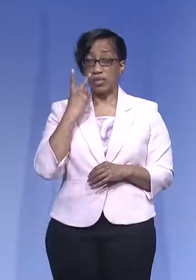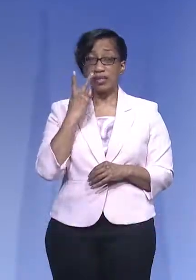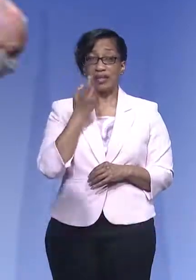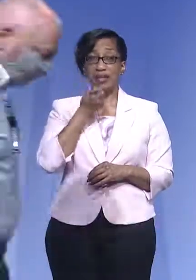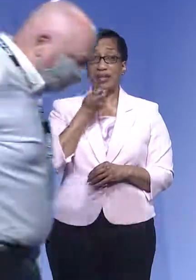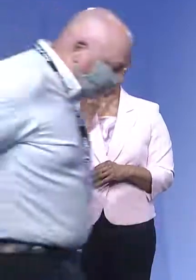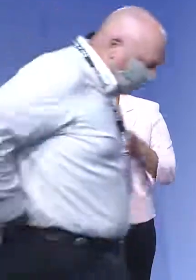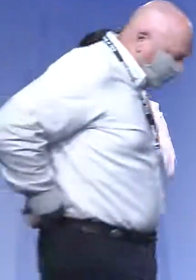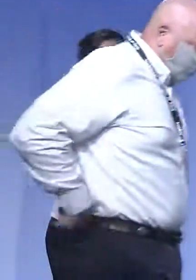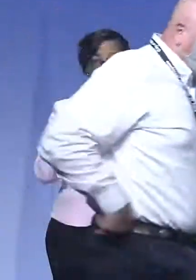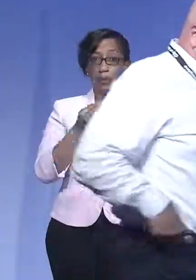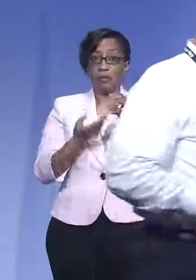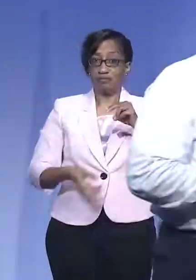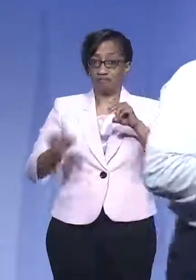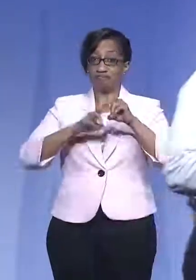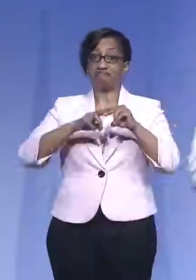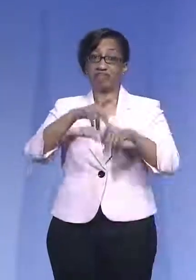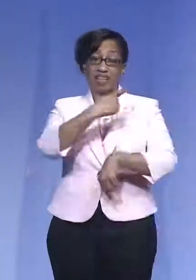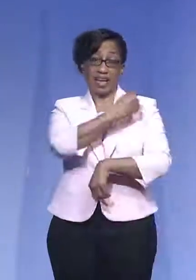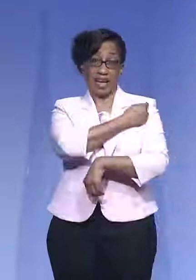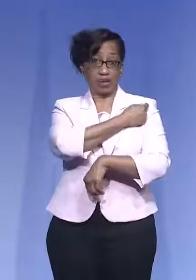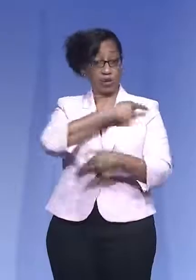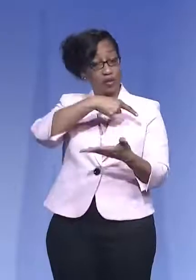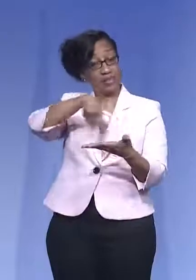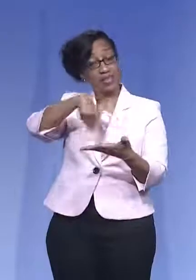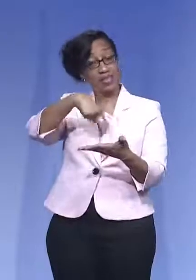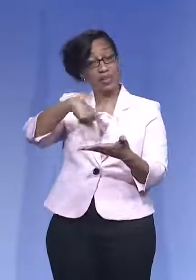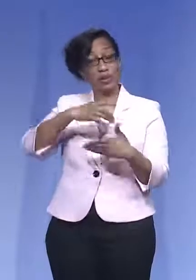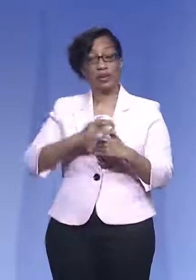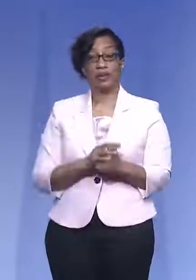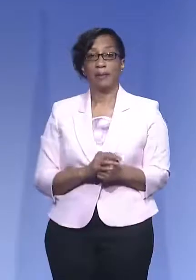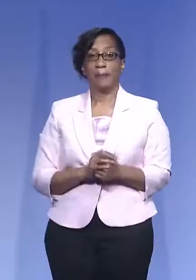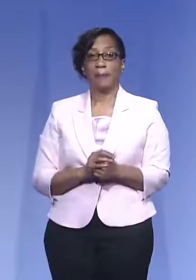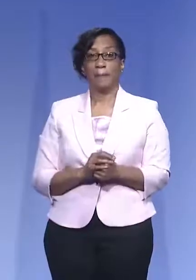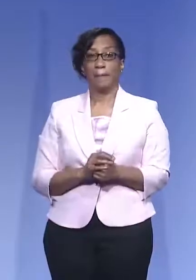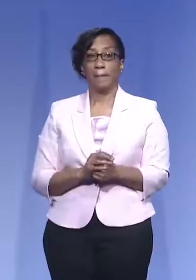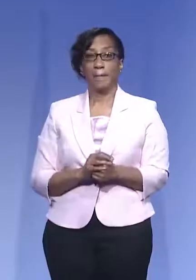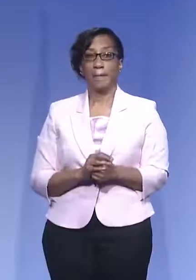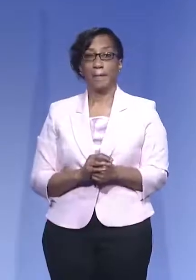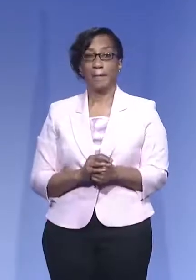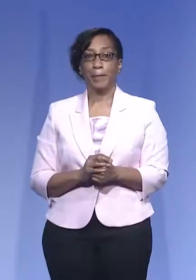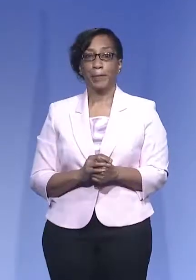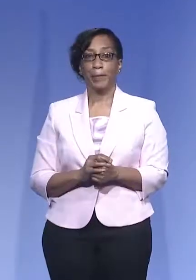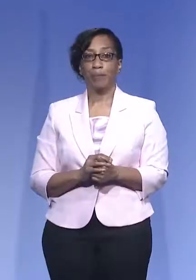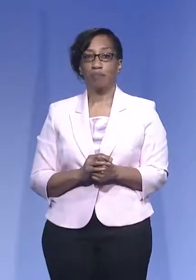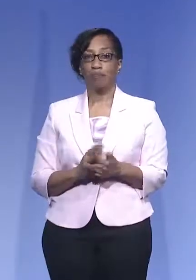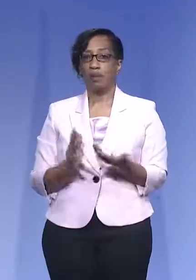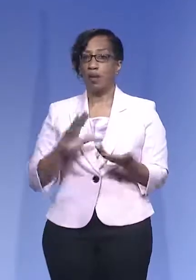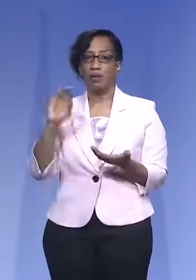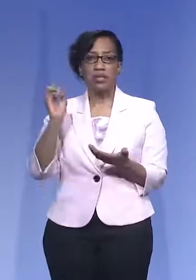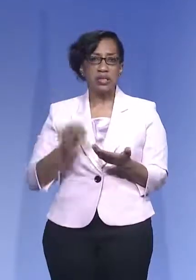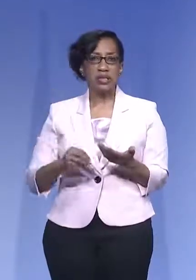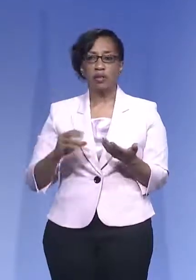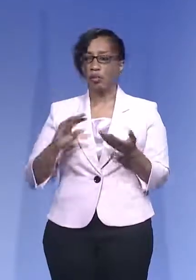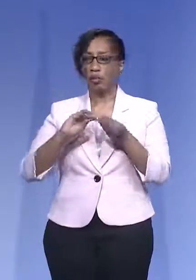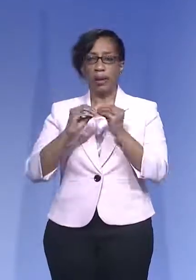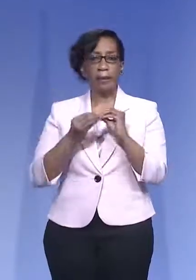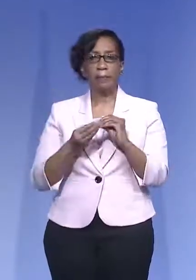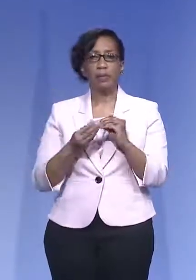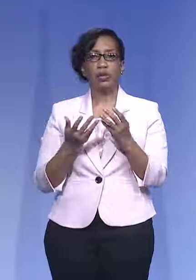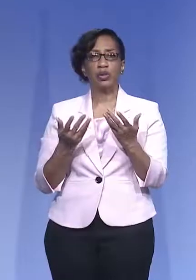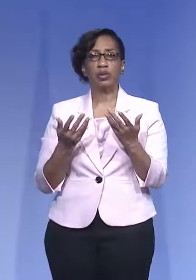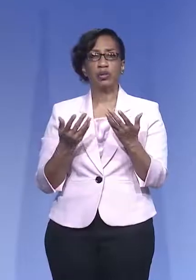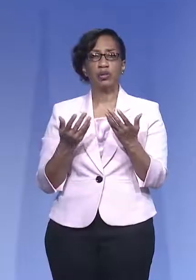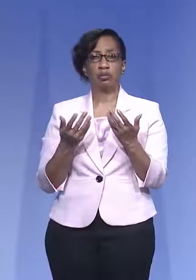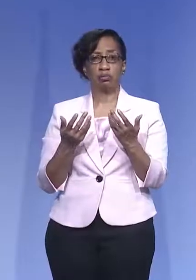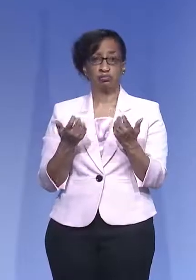in vaccine uptake this week. Any idea on, you know, percentage-wise or numbers-wise, any hard numbers